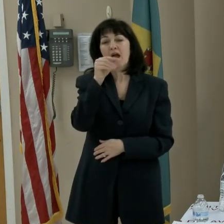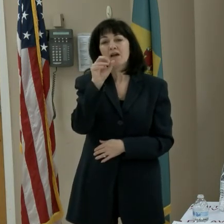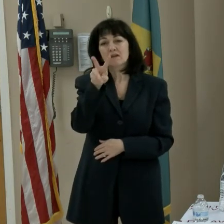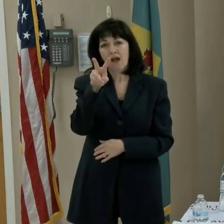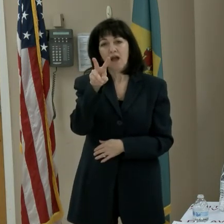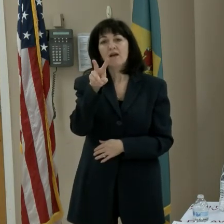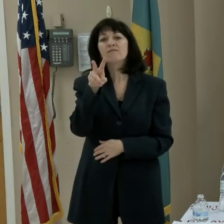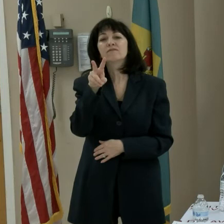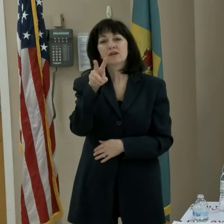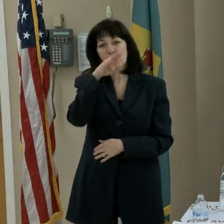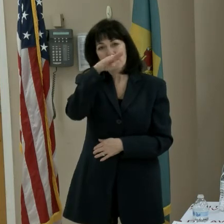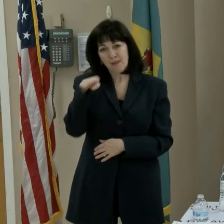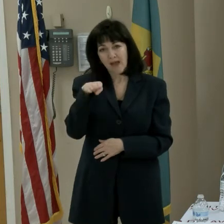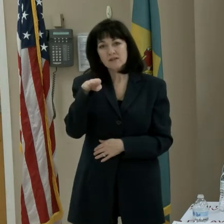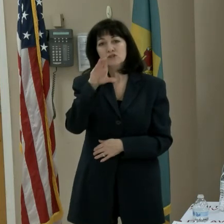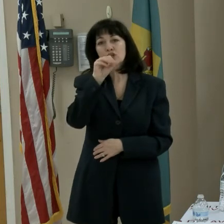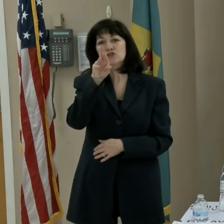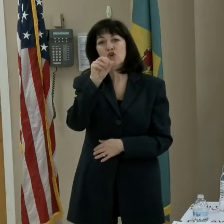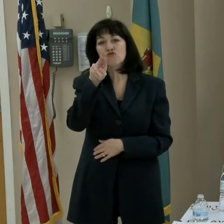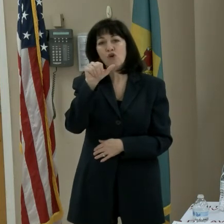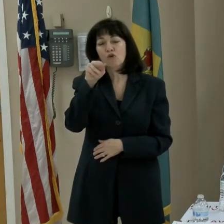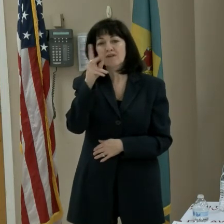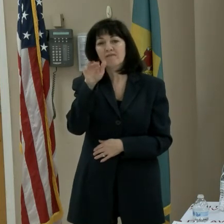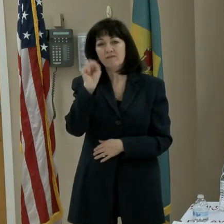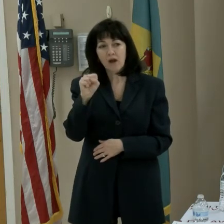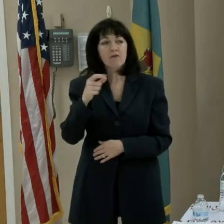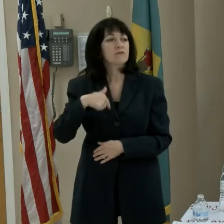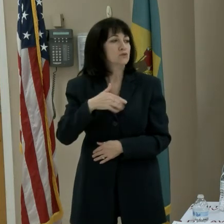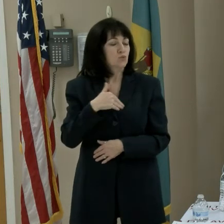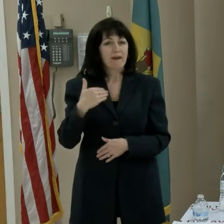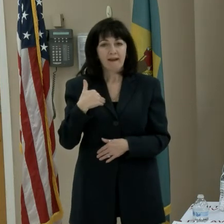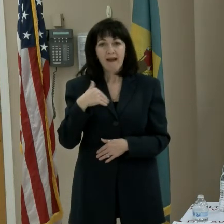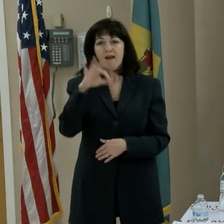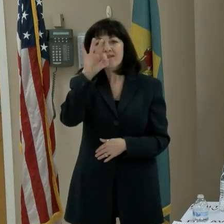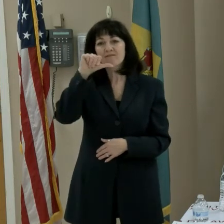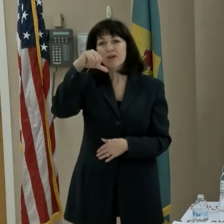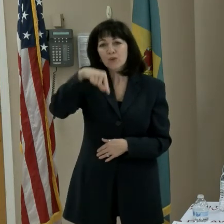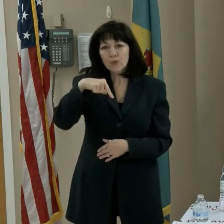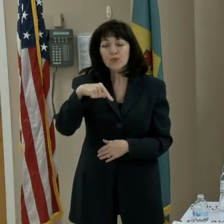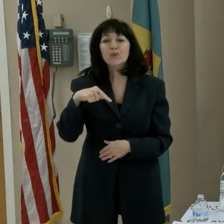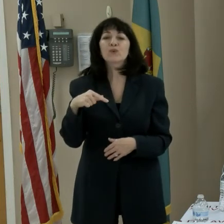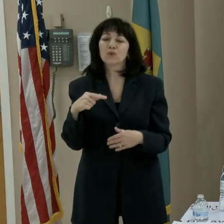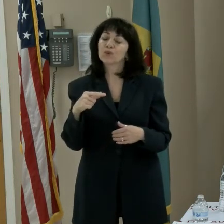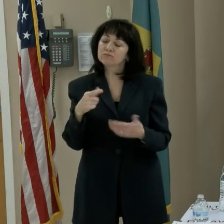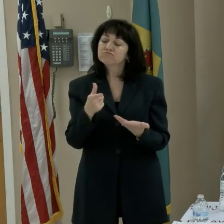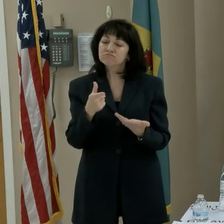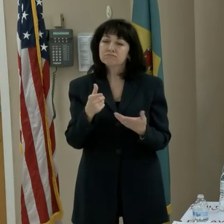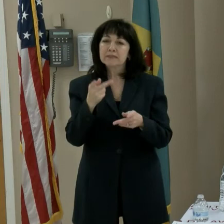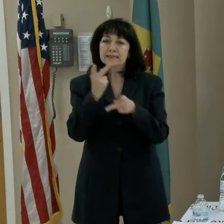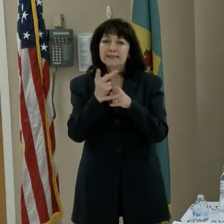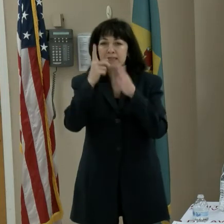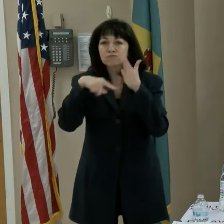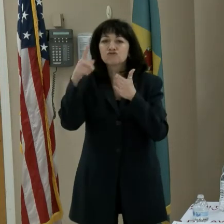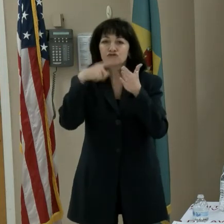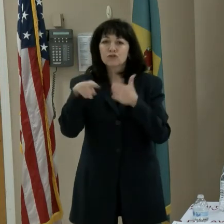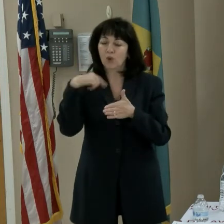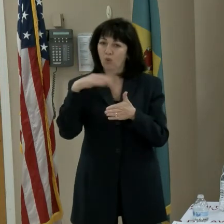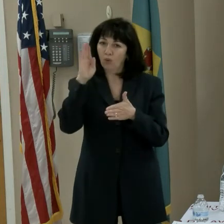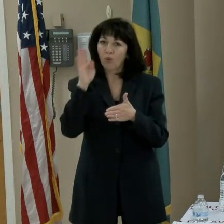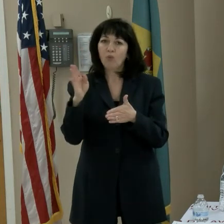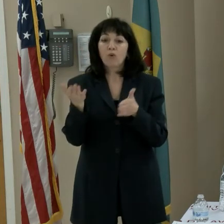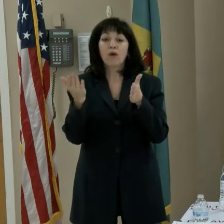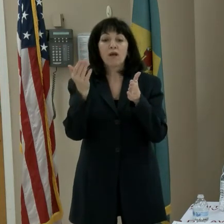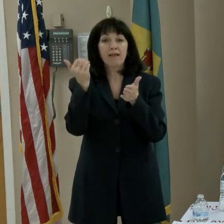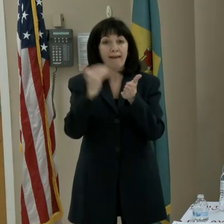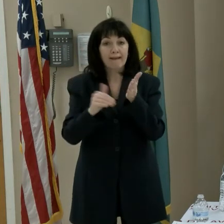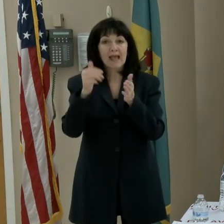de.gov/coronavirus, whether it's posters or information or frequently asked questions. And stay tuned. We will do this at least weekly, and there